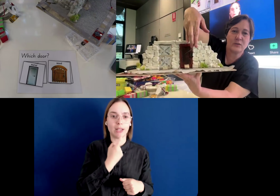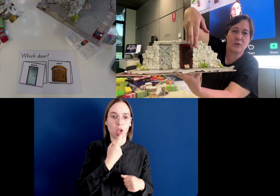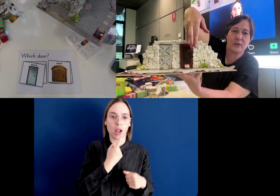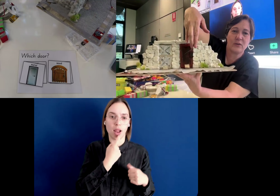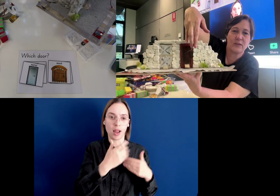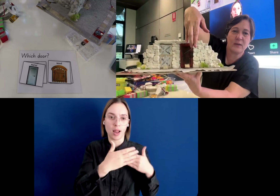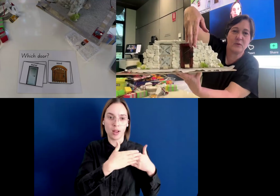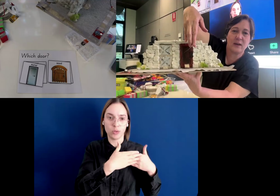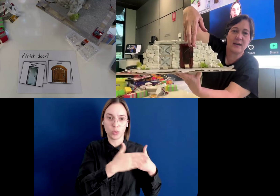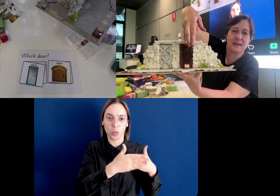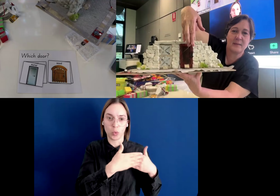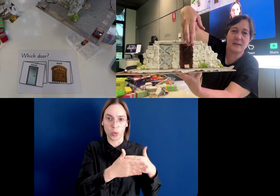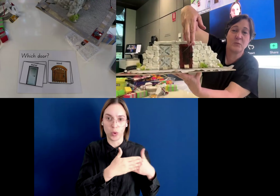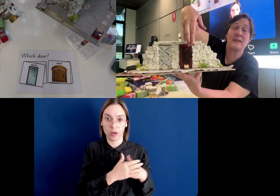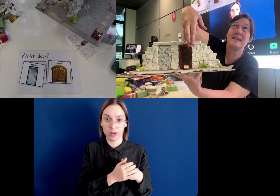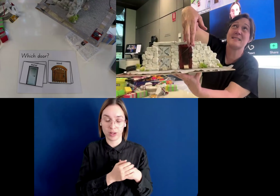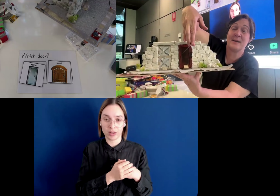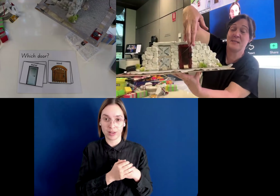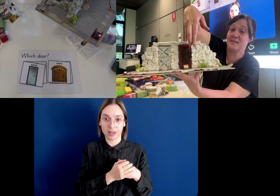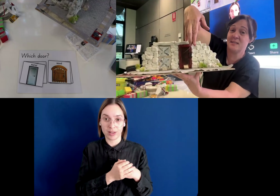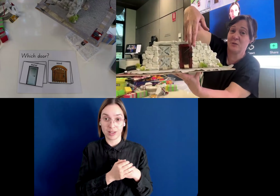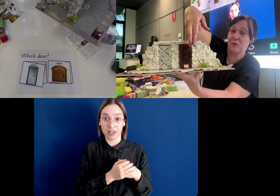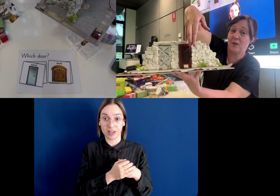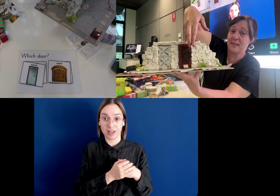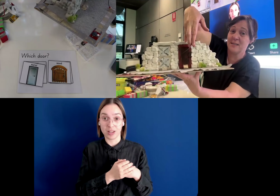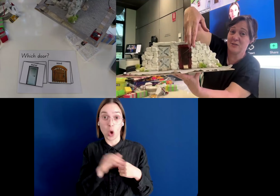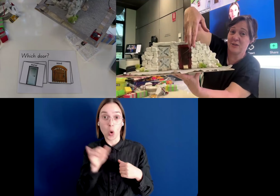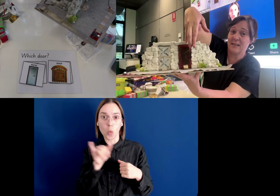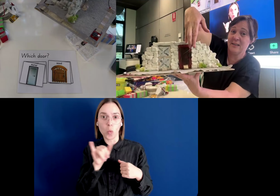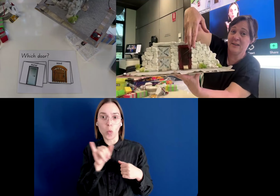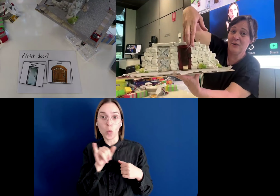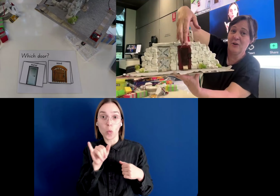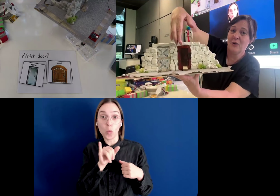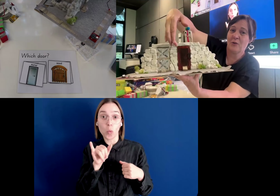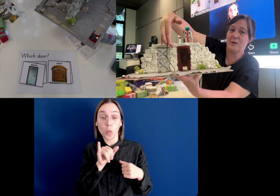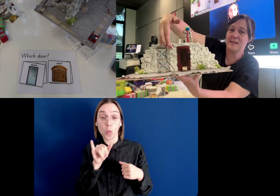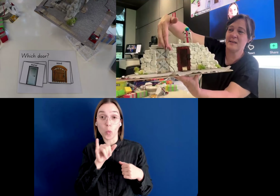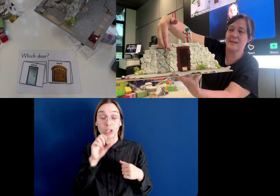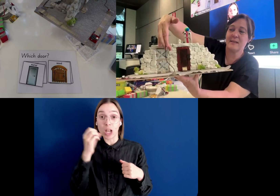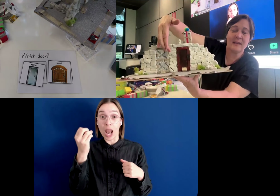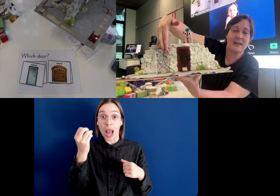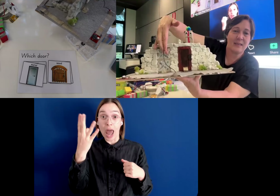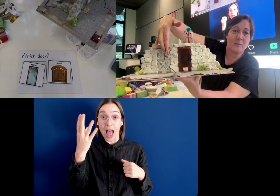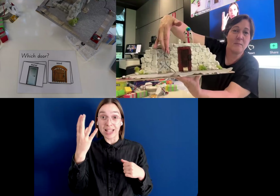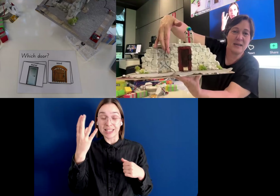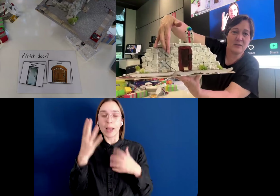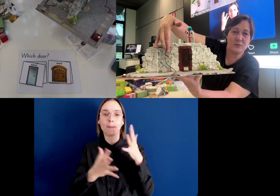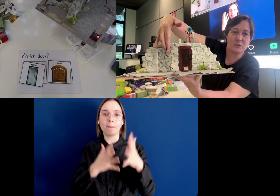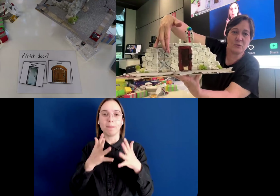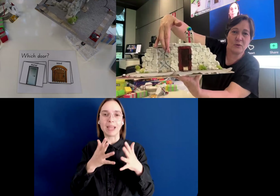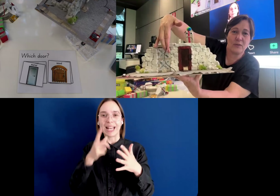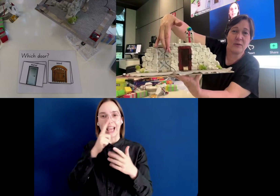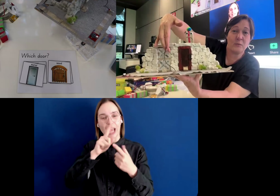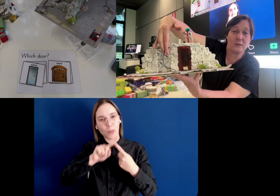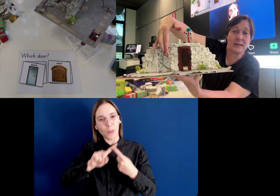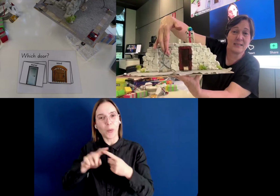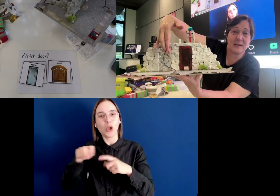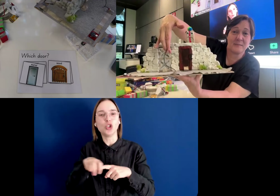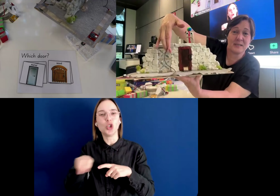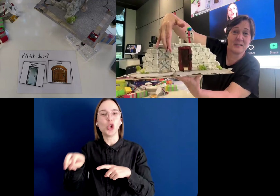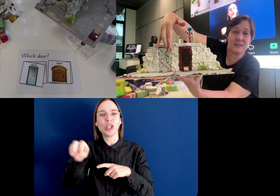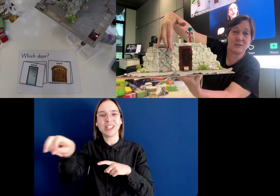wooden door that you think will light up, will let James continue on his journey? Or is it the metal door that